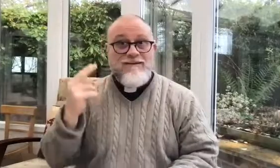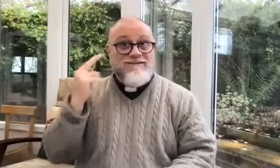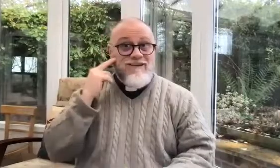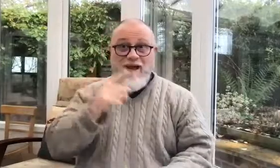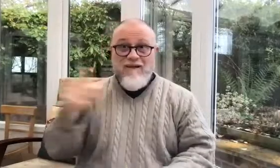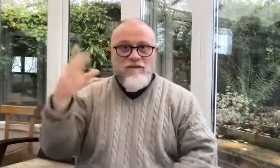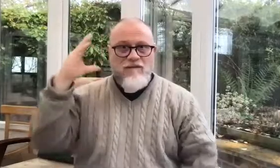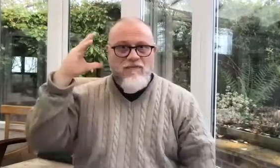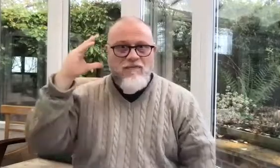community.